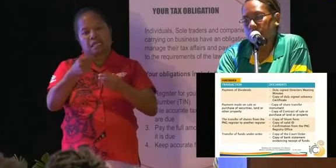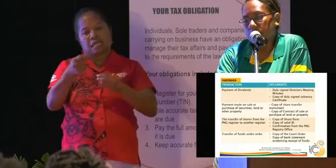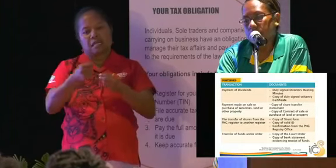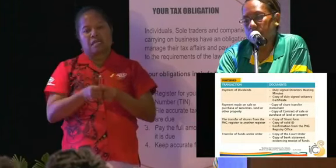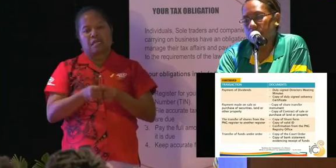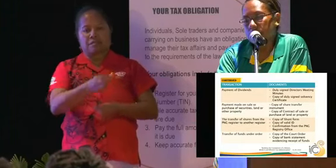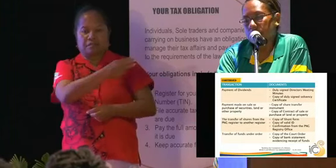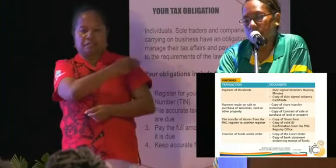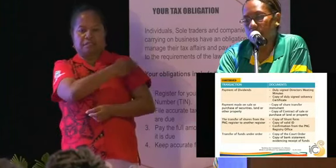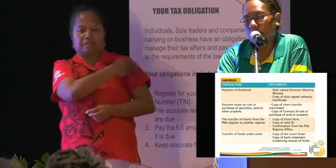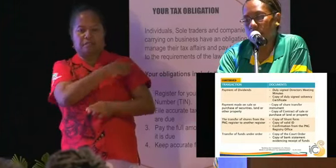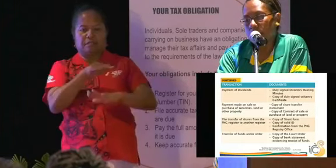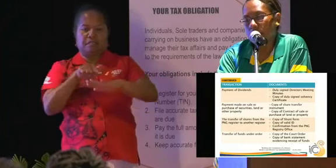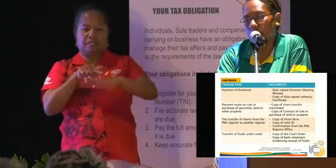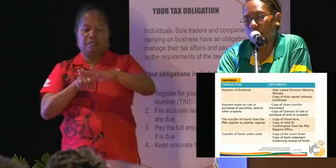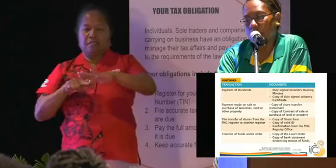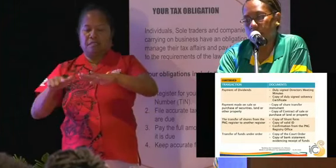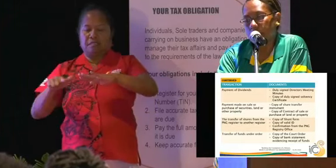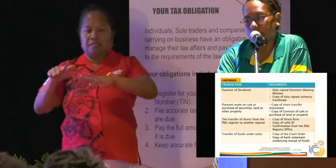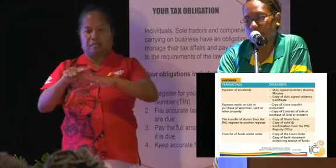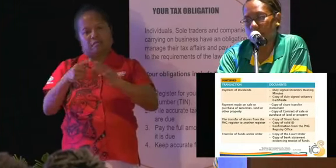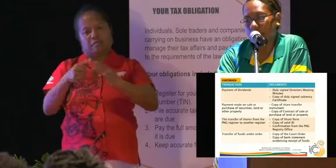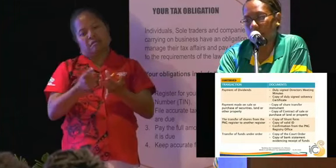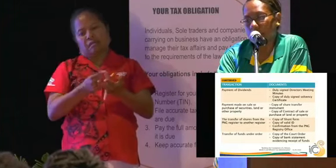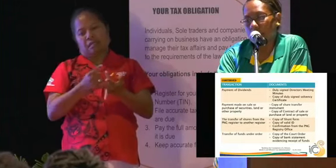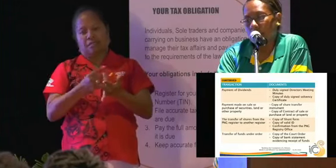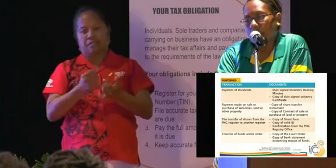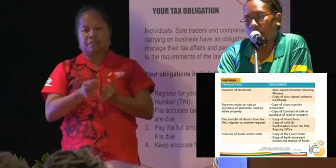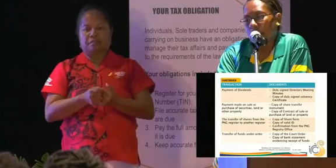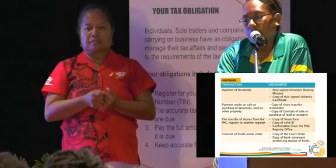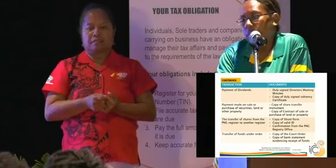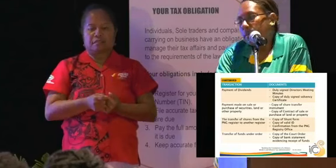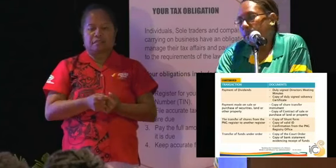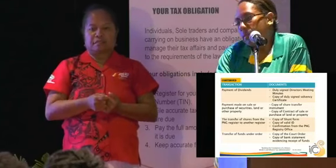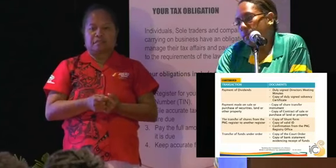of securities, land, or other property.